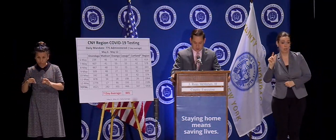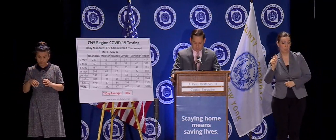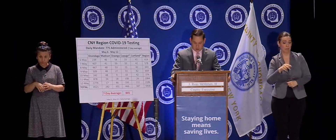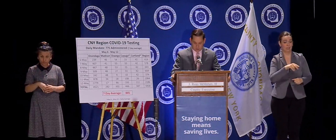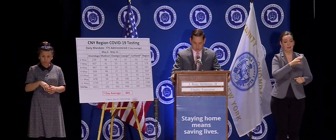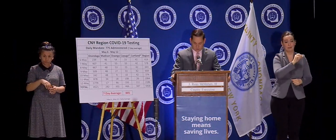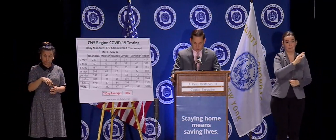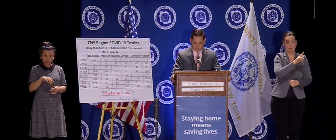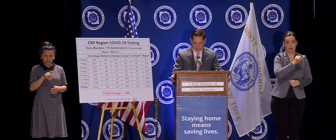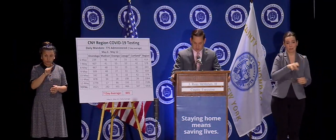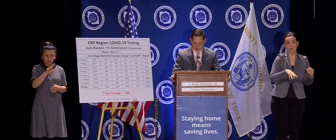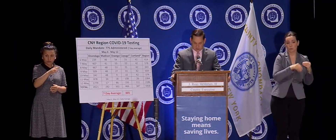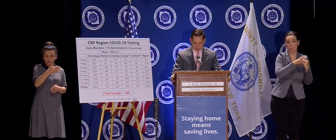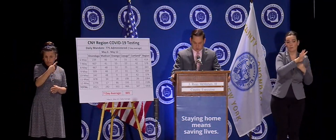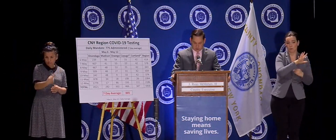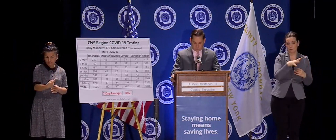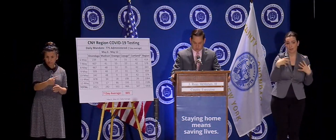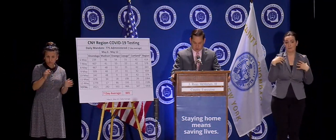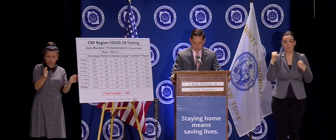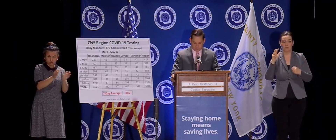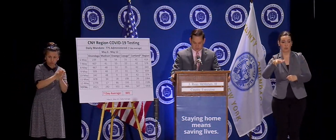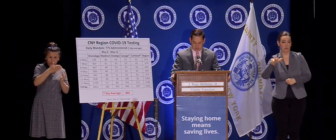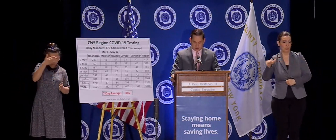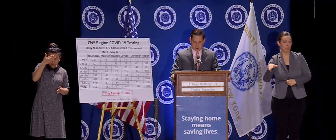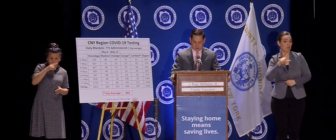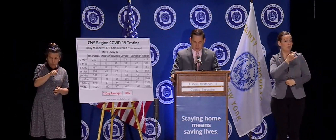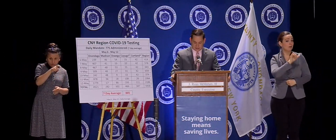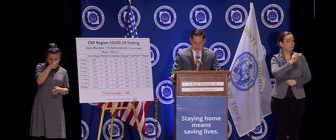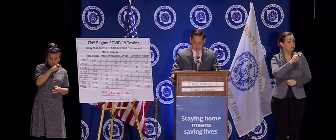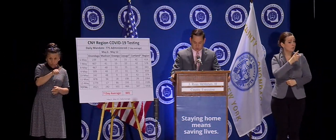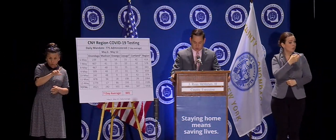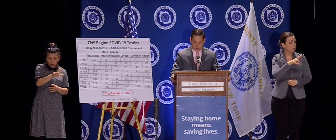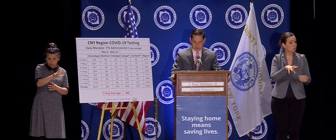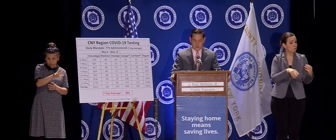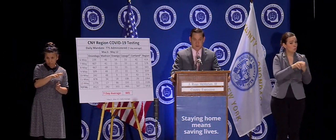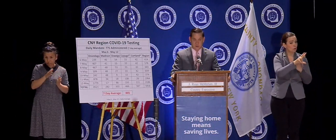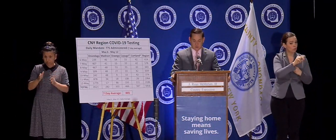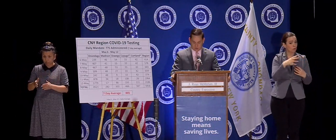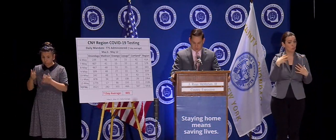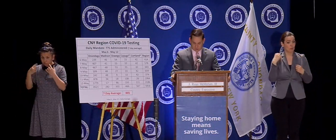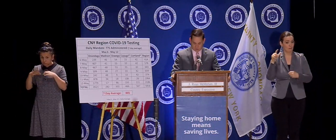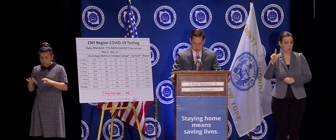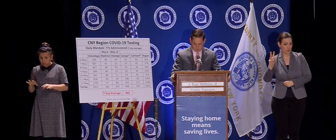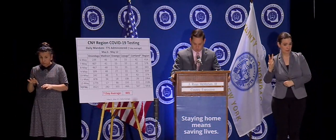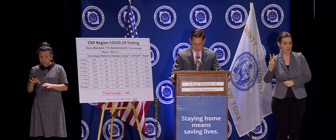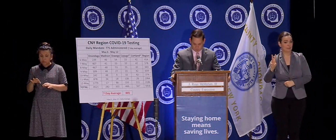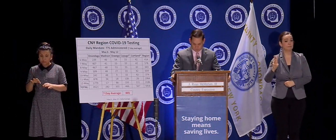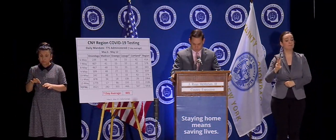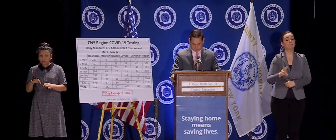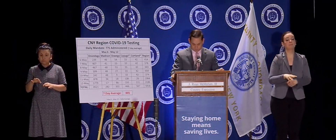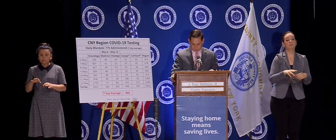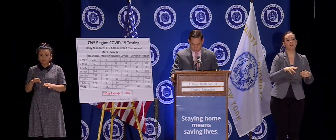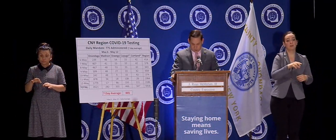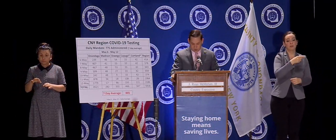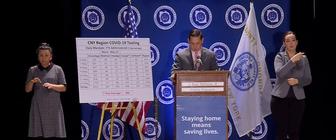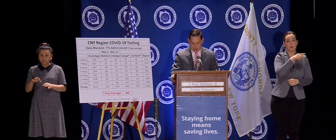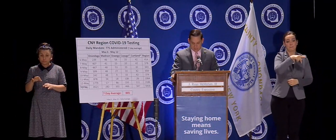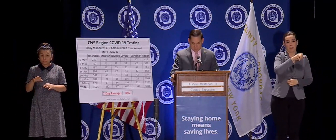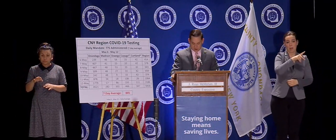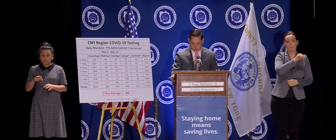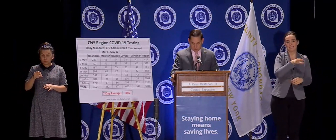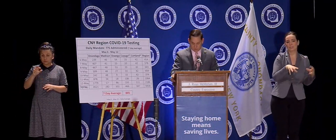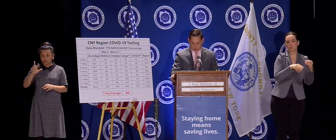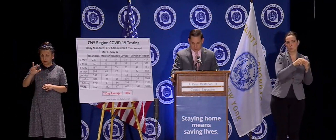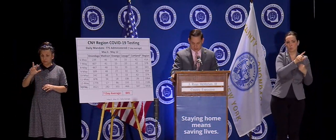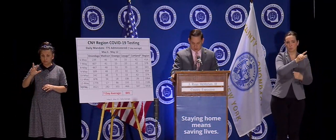recoveries. Camillus, 45 cases, 33 recoveries. Lysander, 30 cases, 26 recoveries.